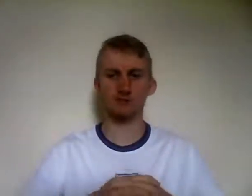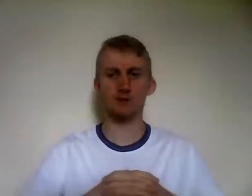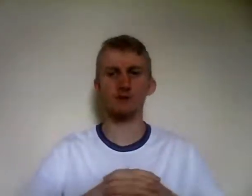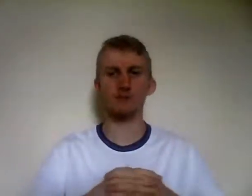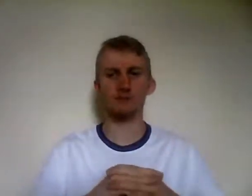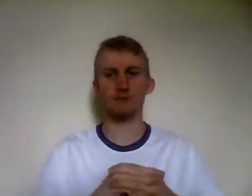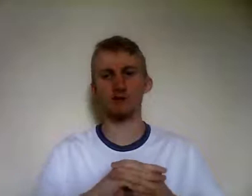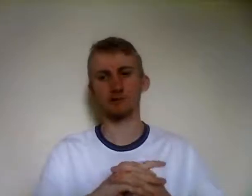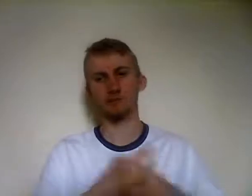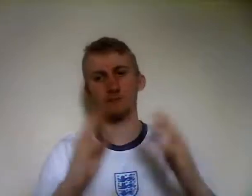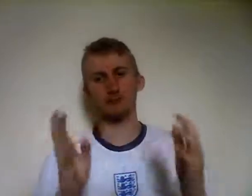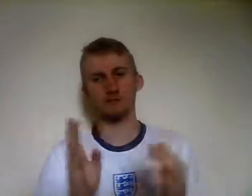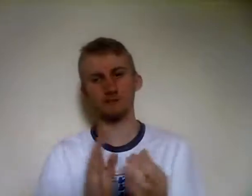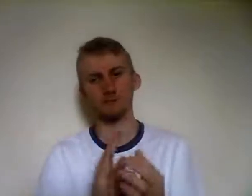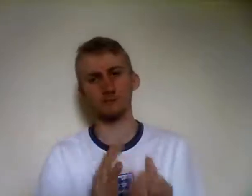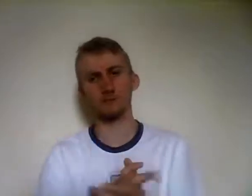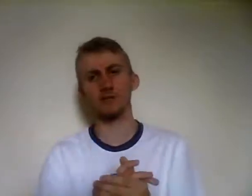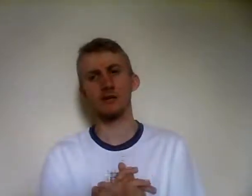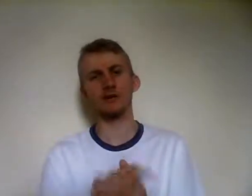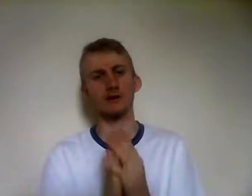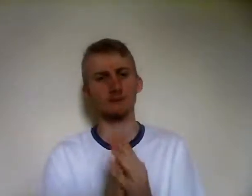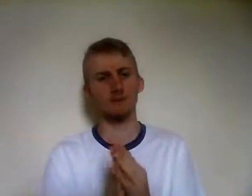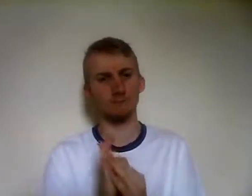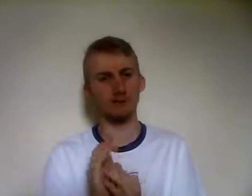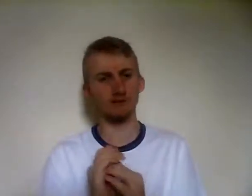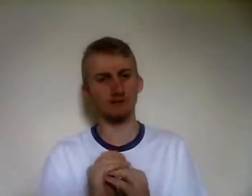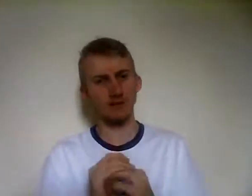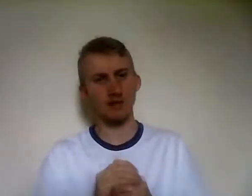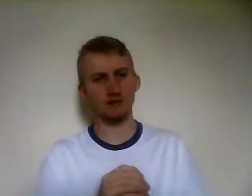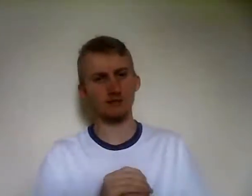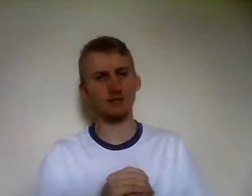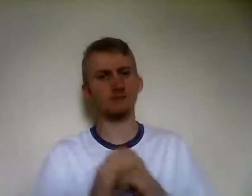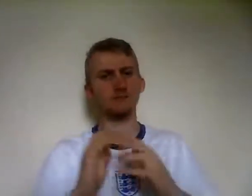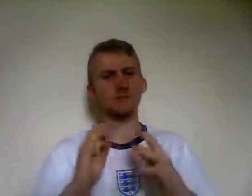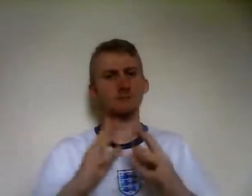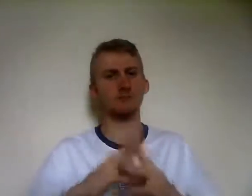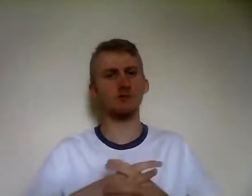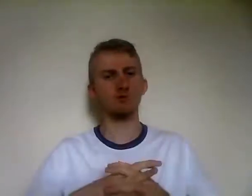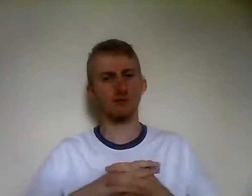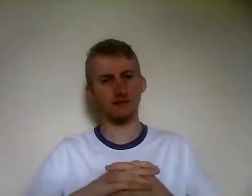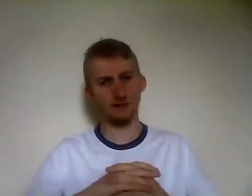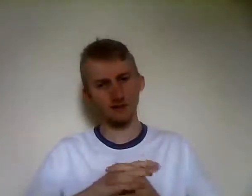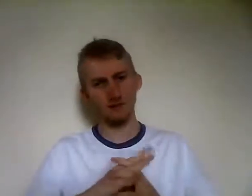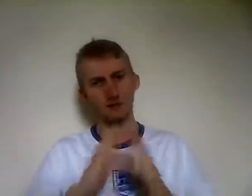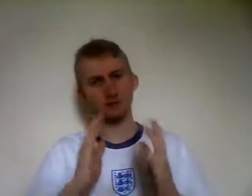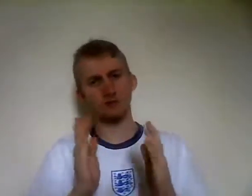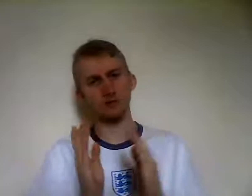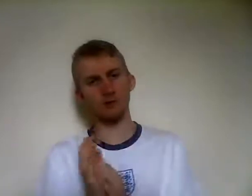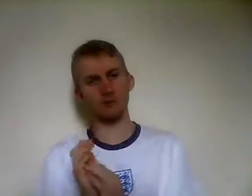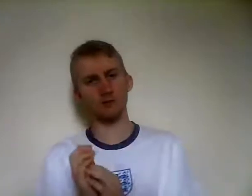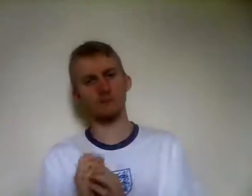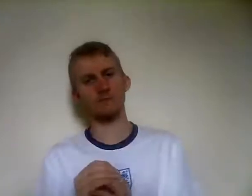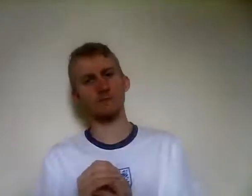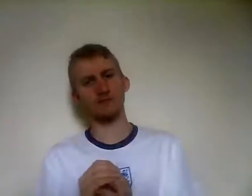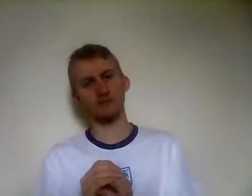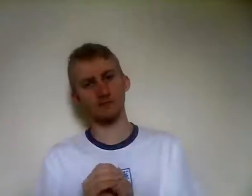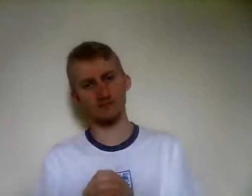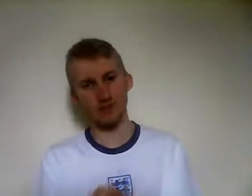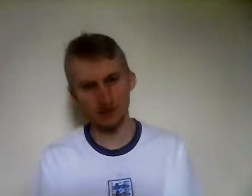over the departures of Matt Ubbs and Tyrone Barnett, and assistant manager Paul Rayner also left the club with immediate effect,